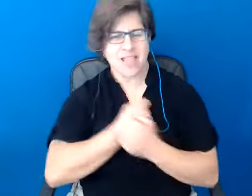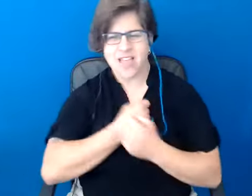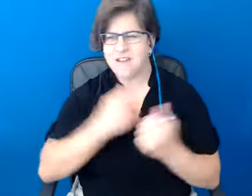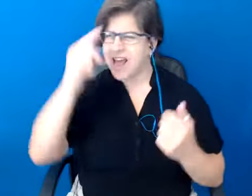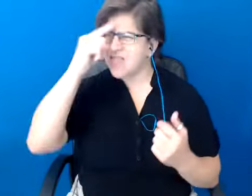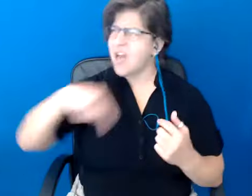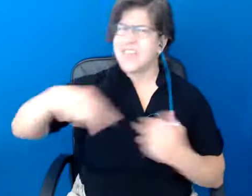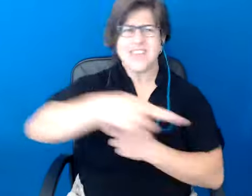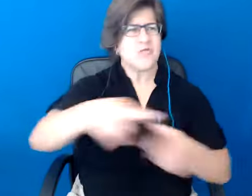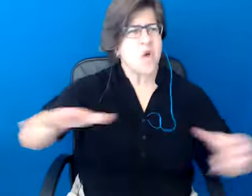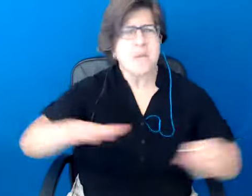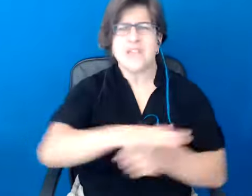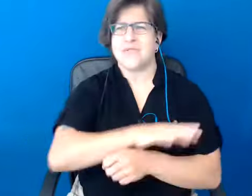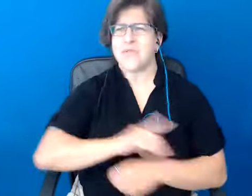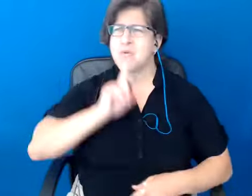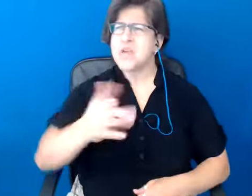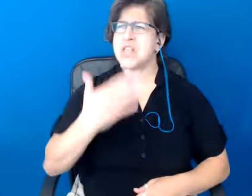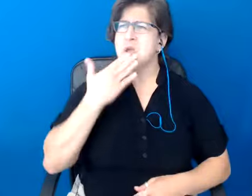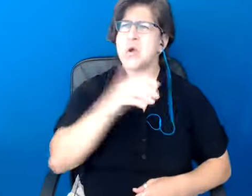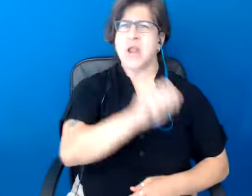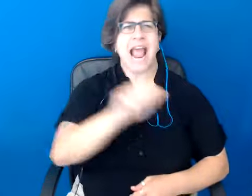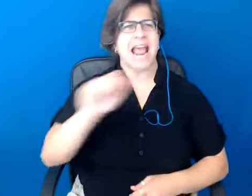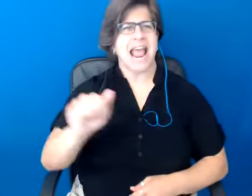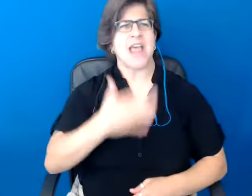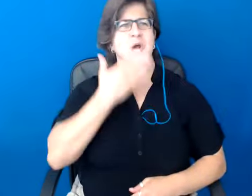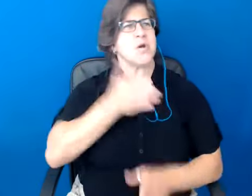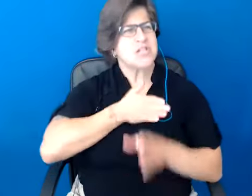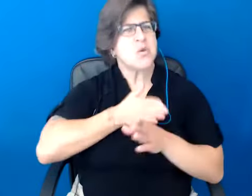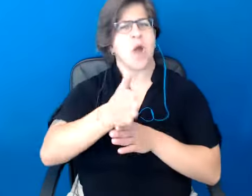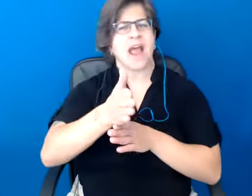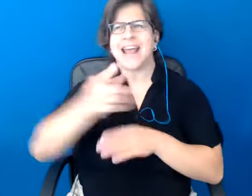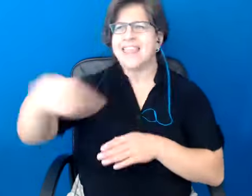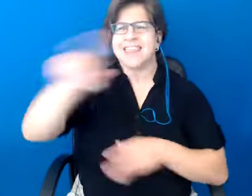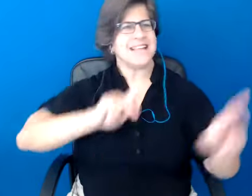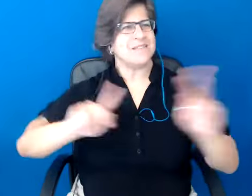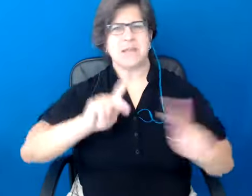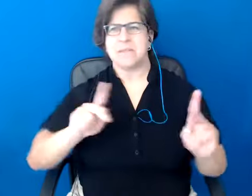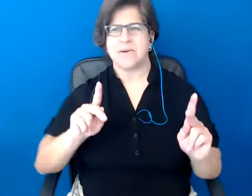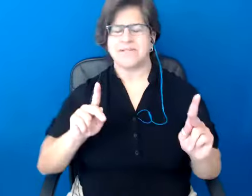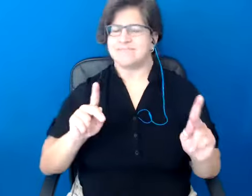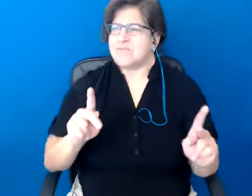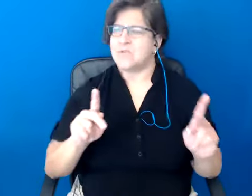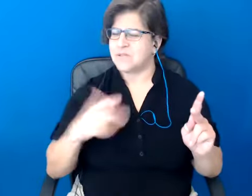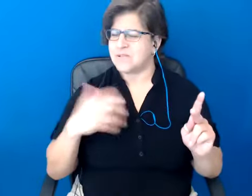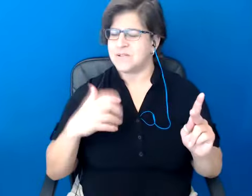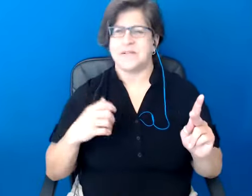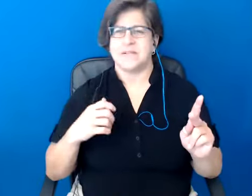I sat and I had lunch with people who I loved. And I thought, this room is just full of some really good AA, some really